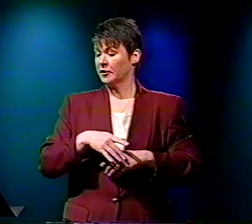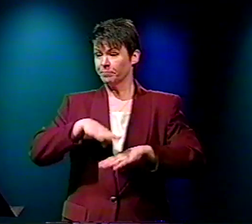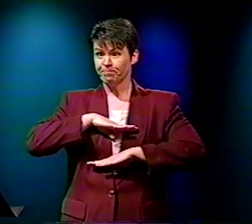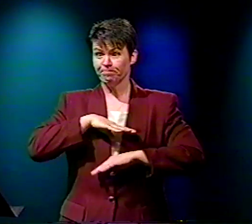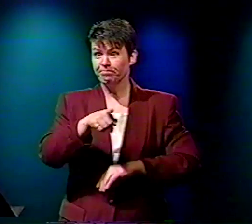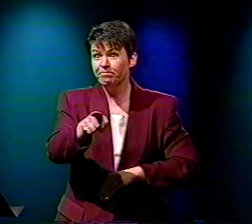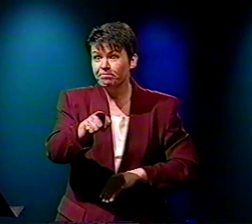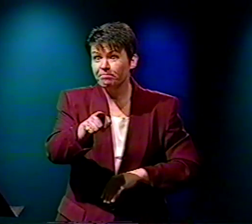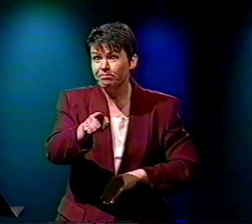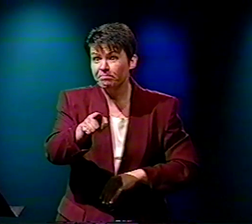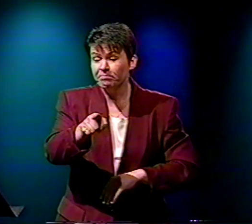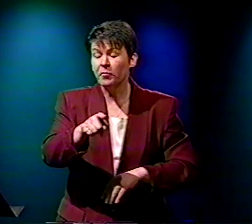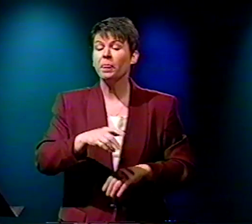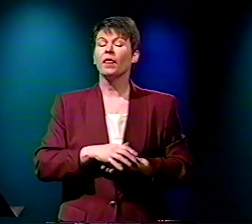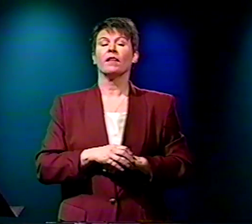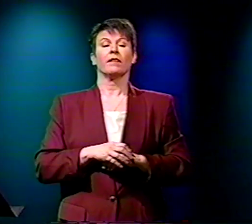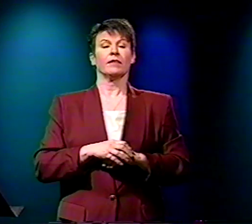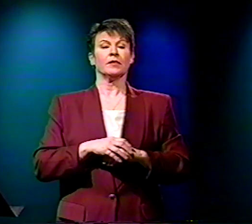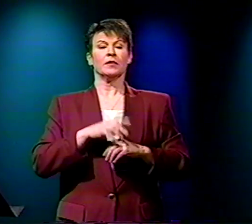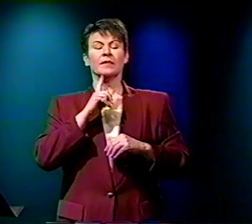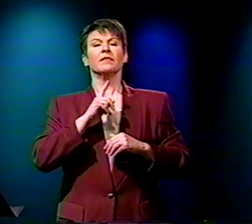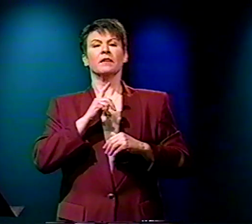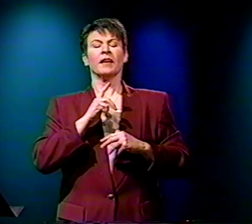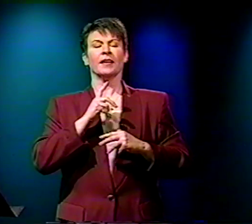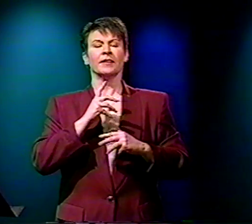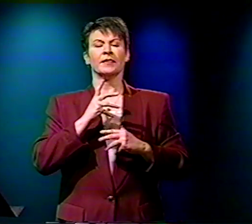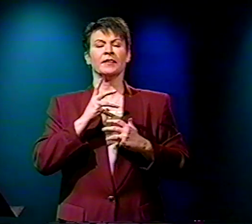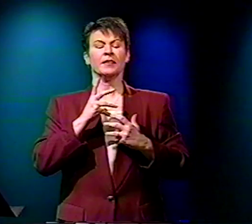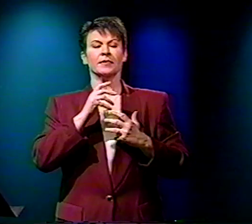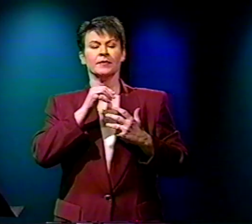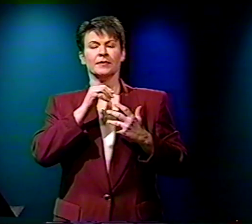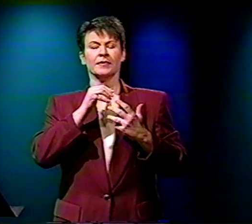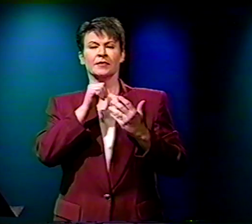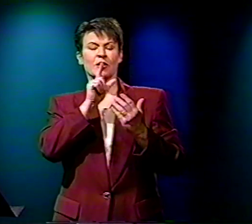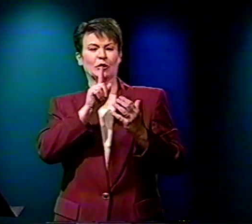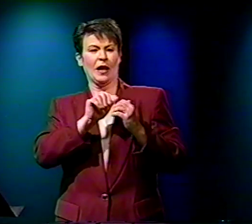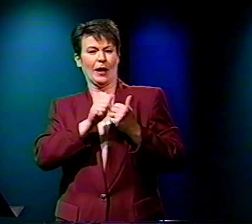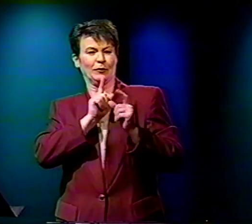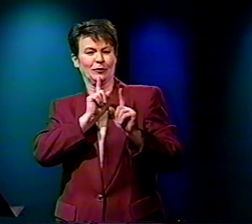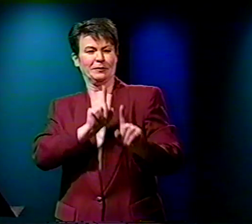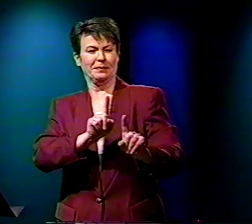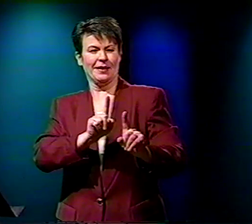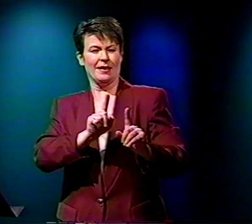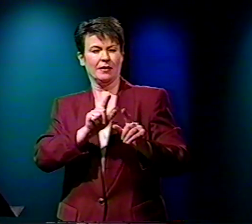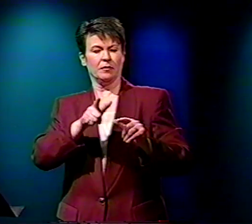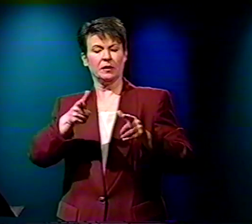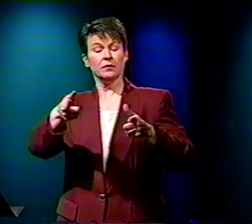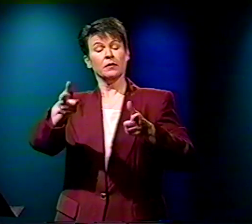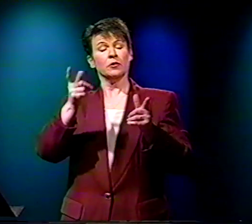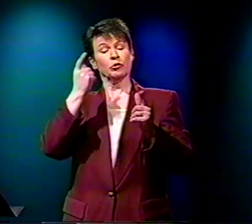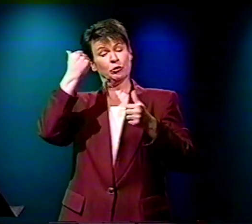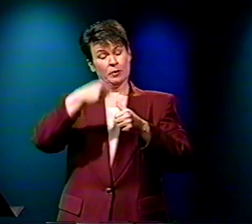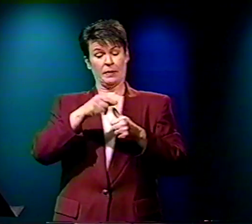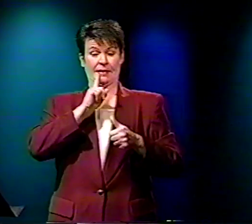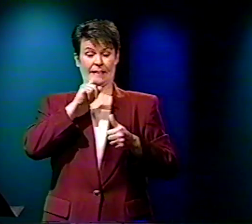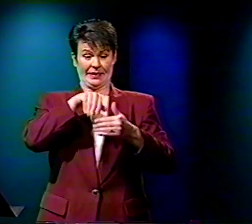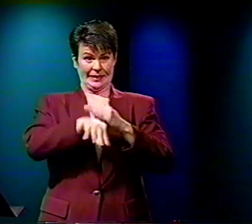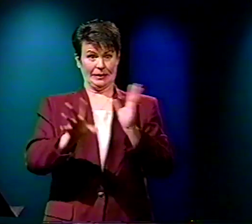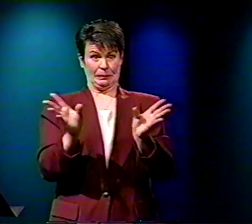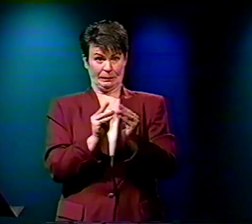wrong? Did I meet your needs? The deaf person isn't always quite sure how to respond, because when a